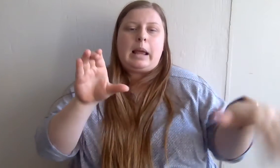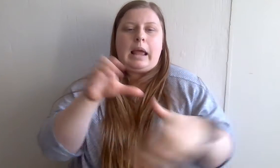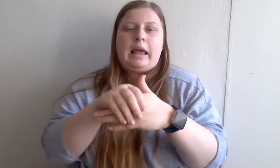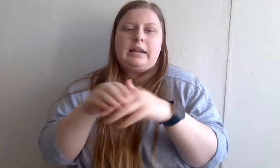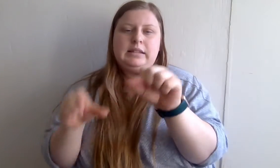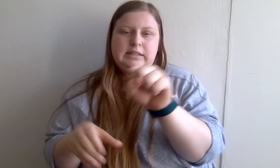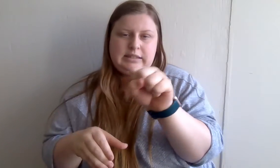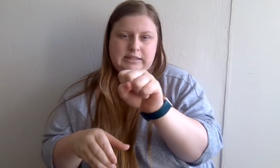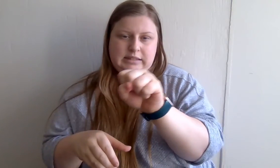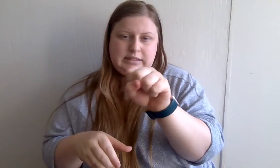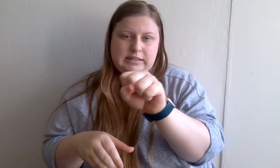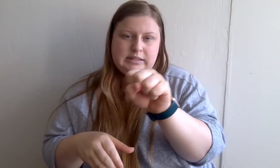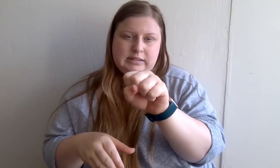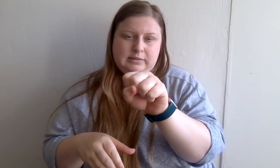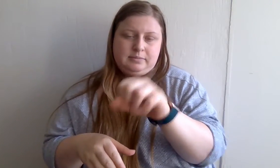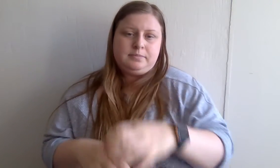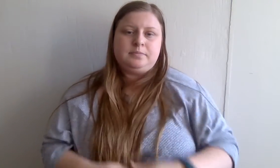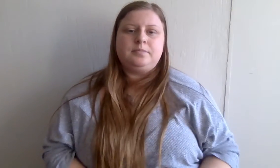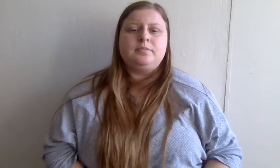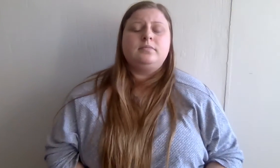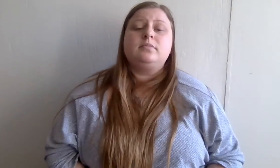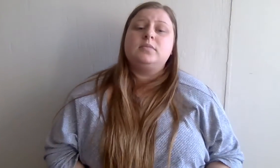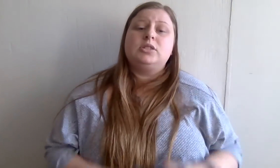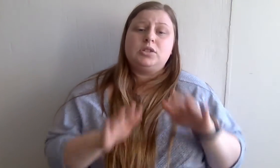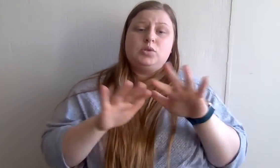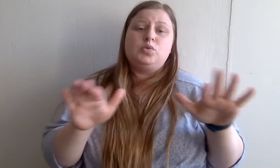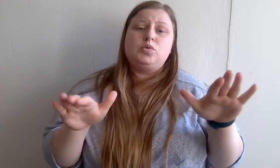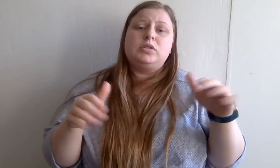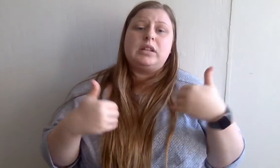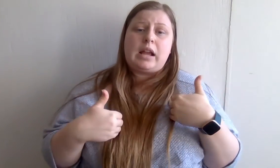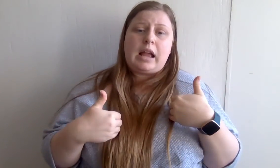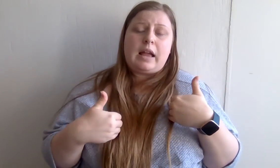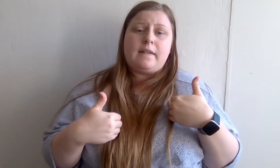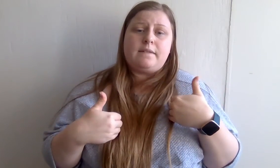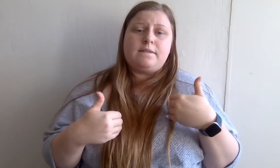Children also say some plural words by adding an S to the end.